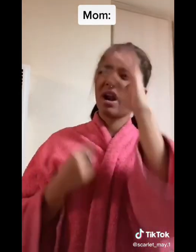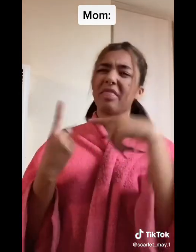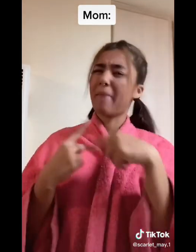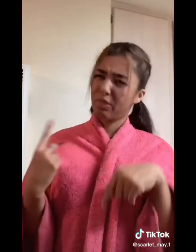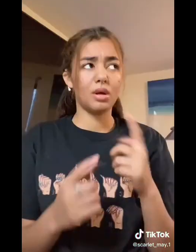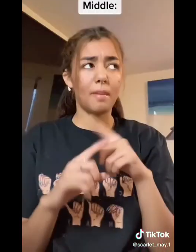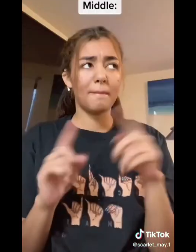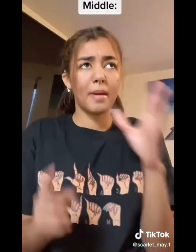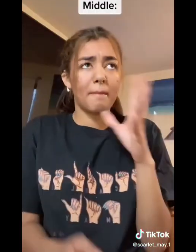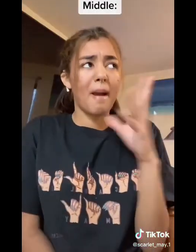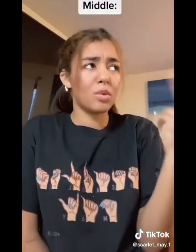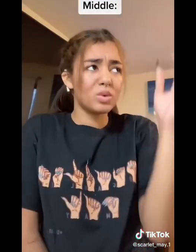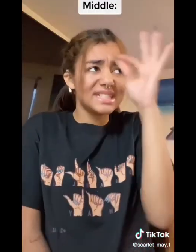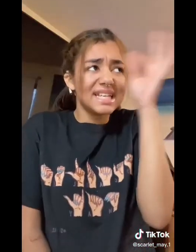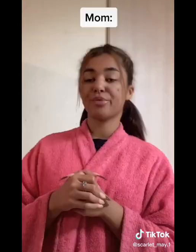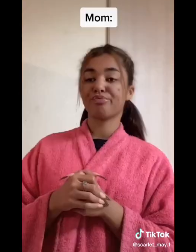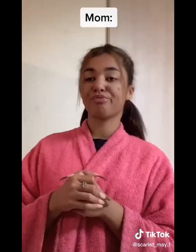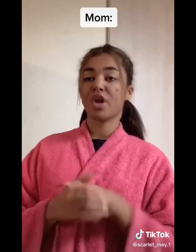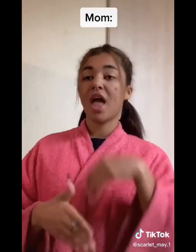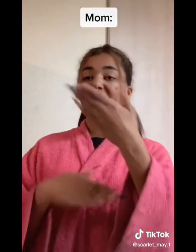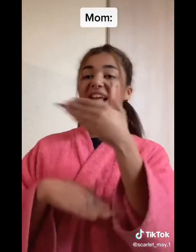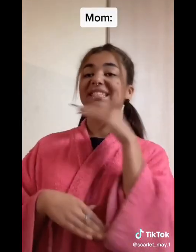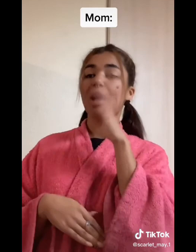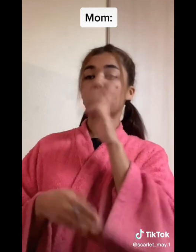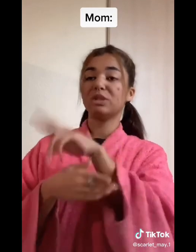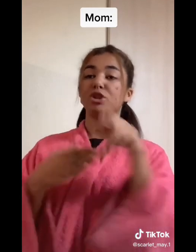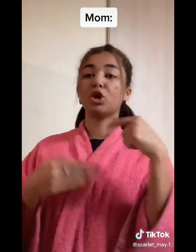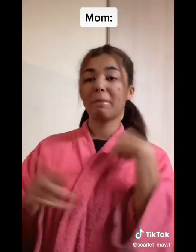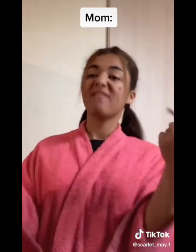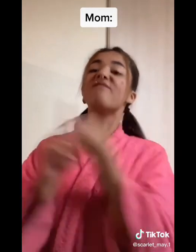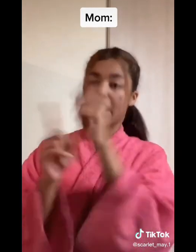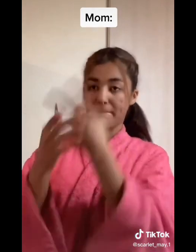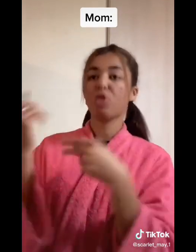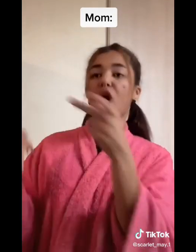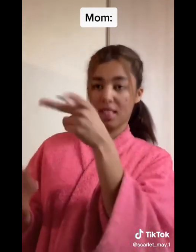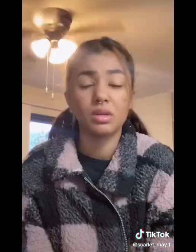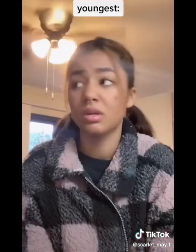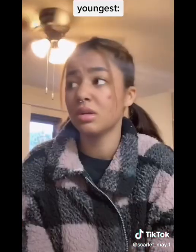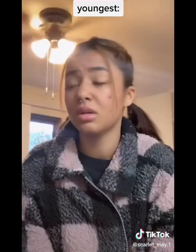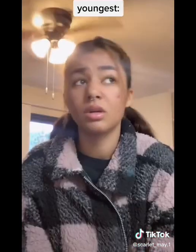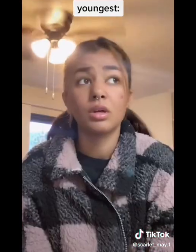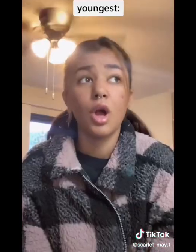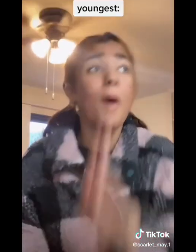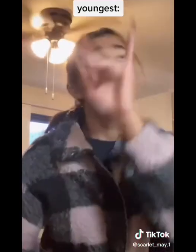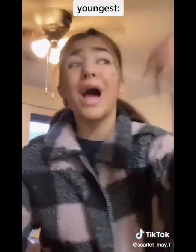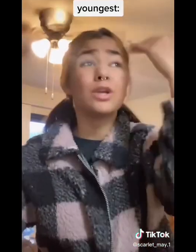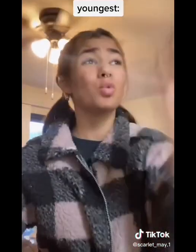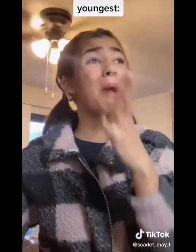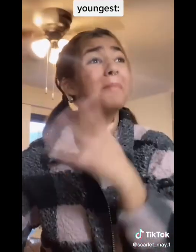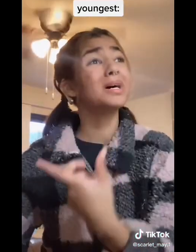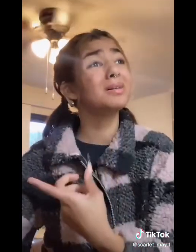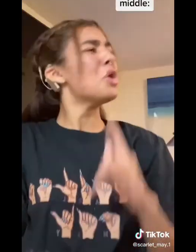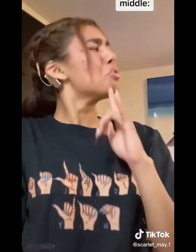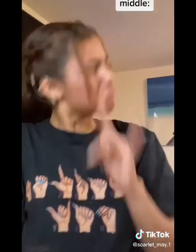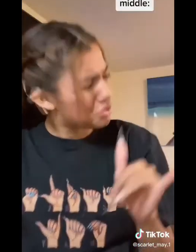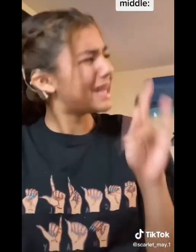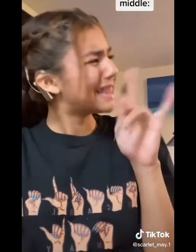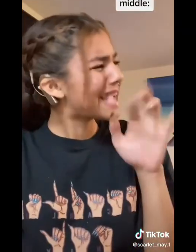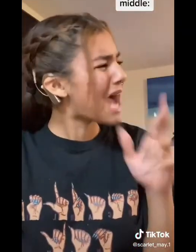this. But Mama, we didn't. The next lie will result in me fucking both of y'all up. Brian knew, Mama. Really, Curry?